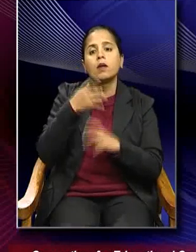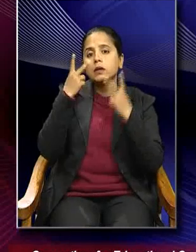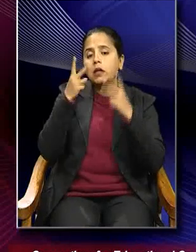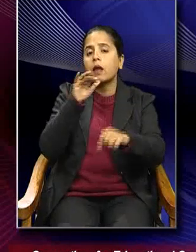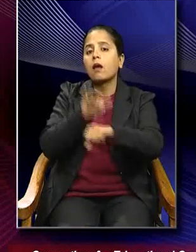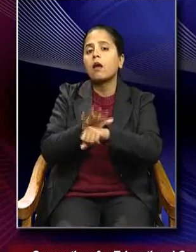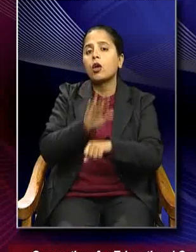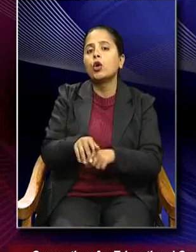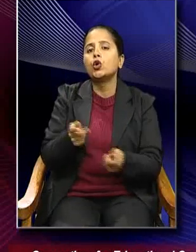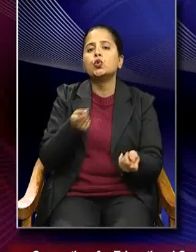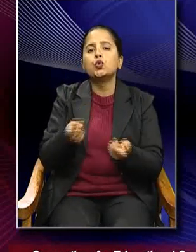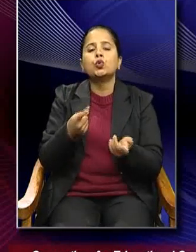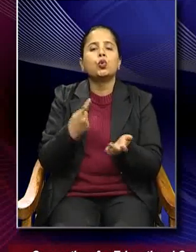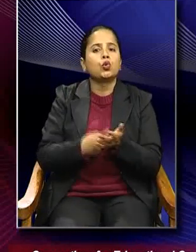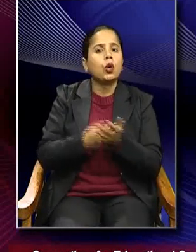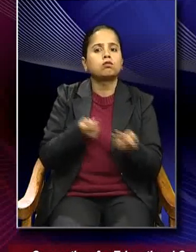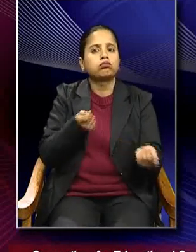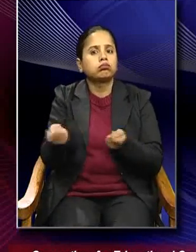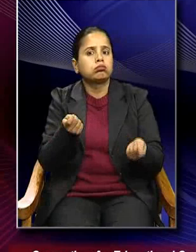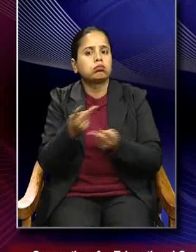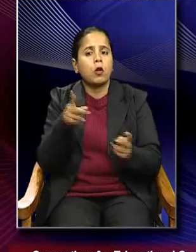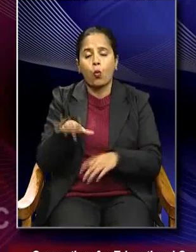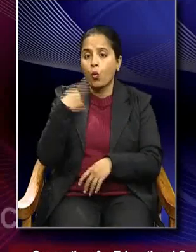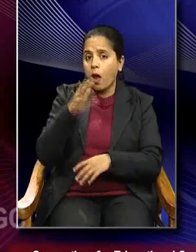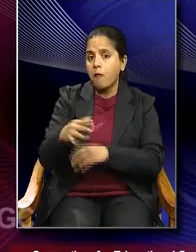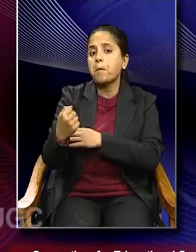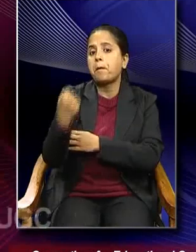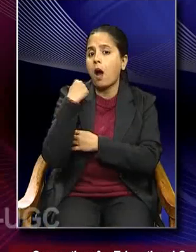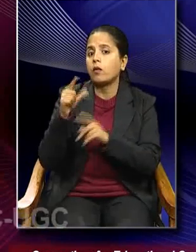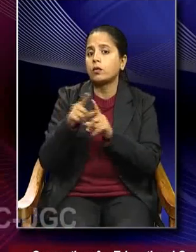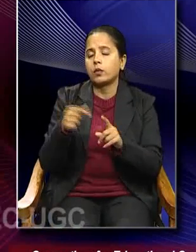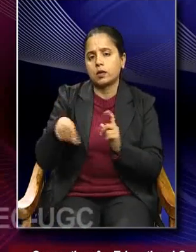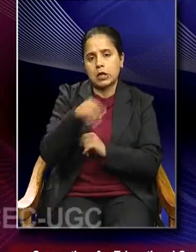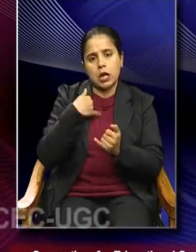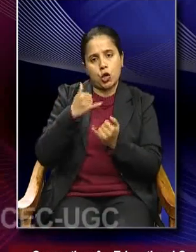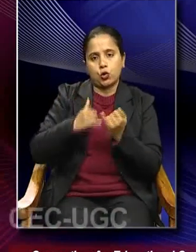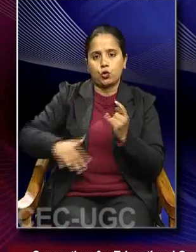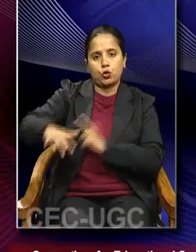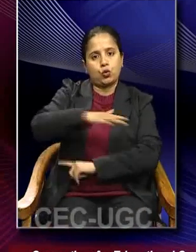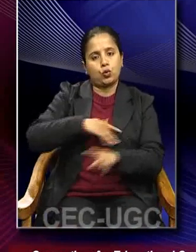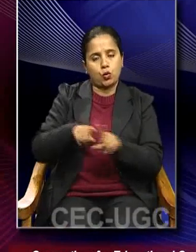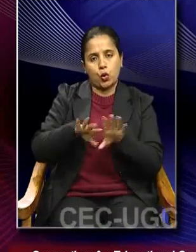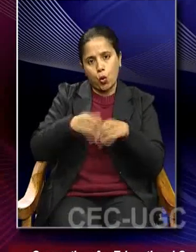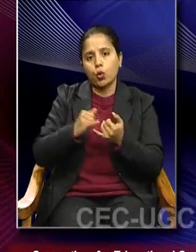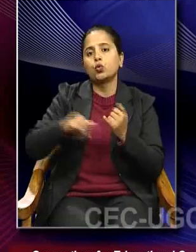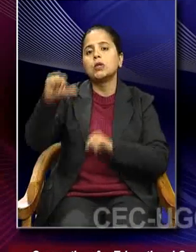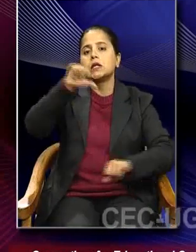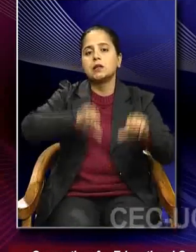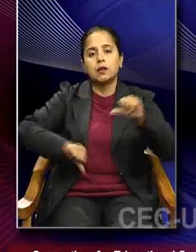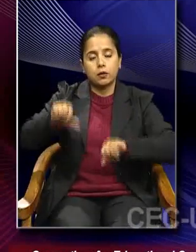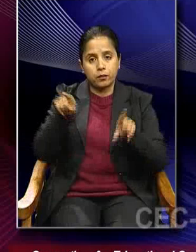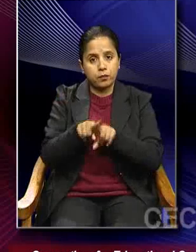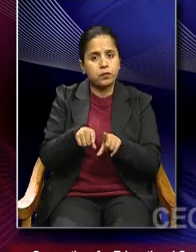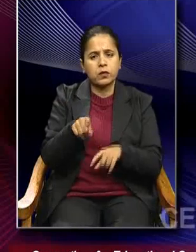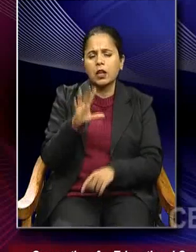the ruling class or those who have power. Now, as a sociologist or a social scientist, it